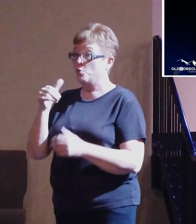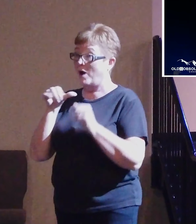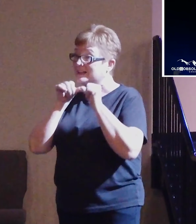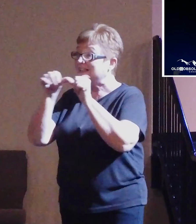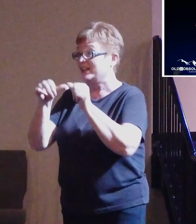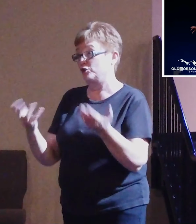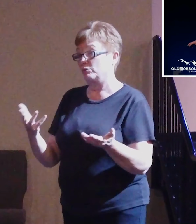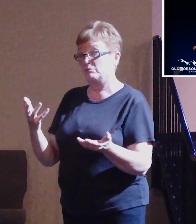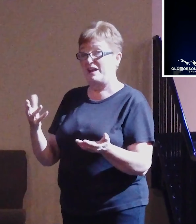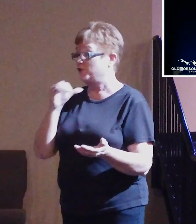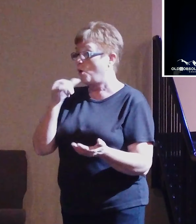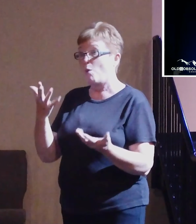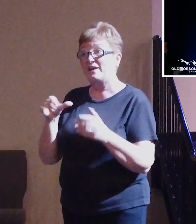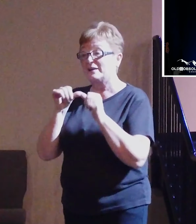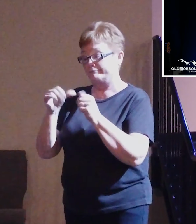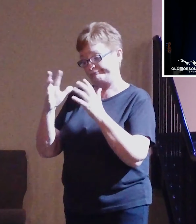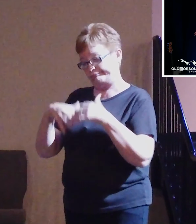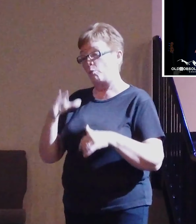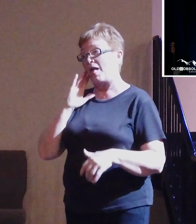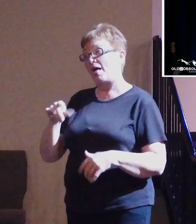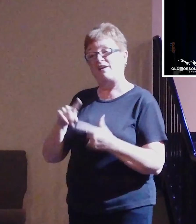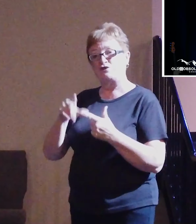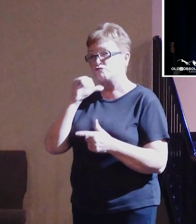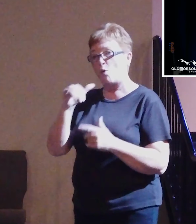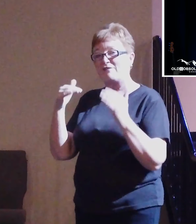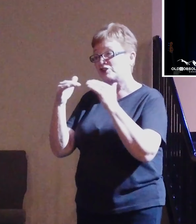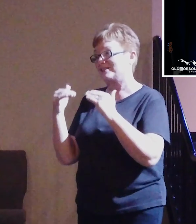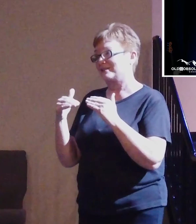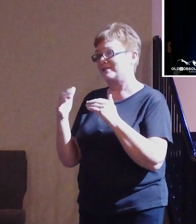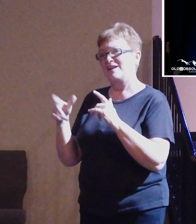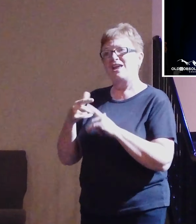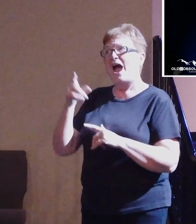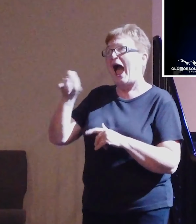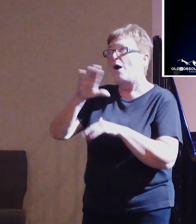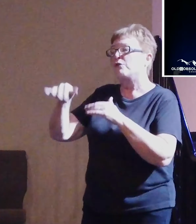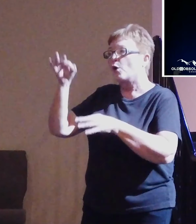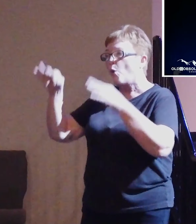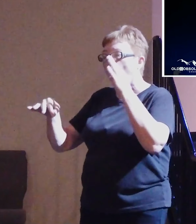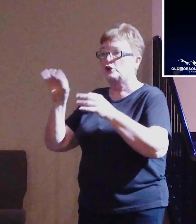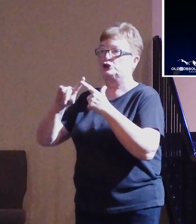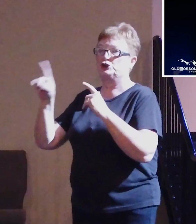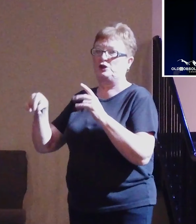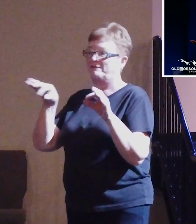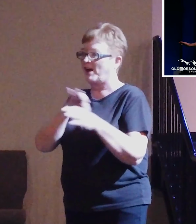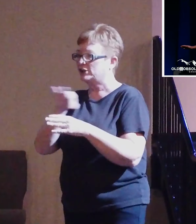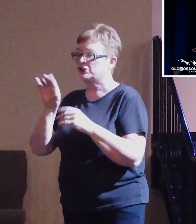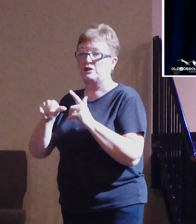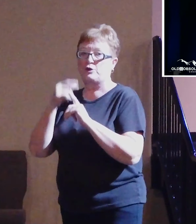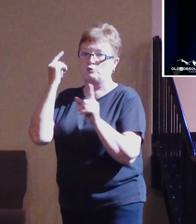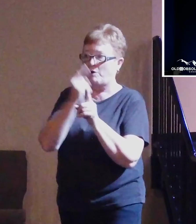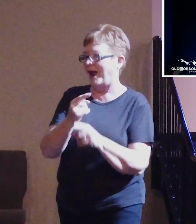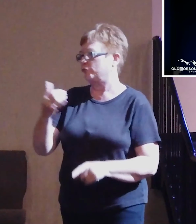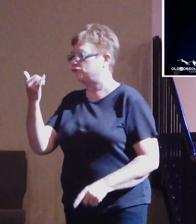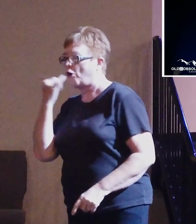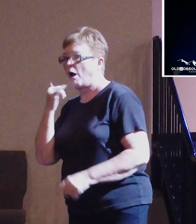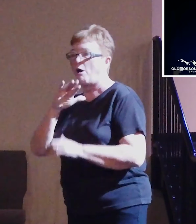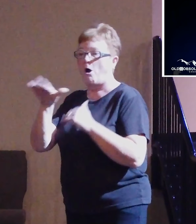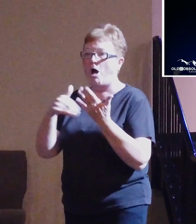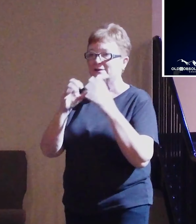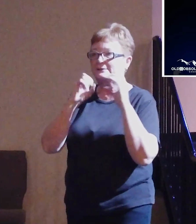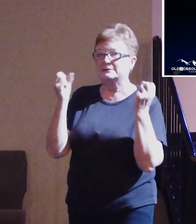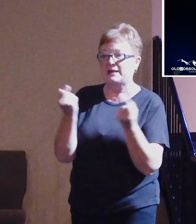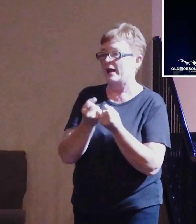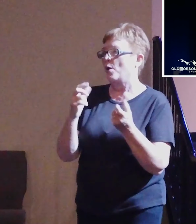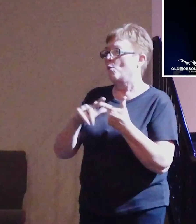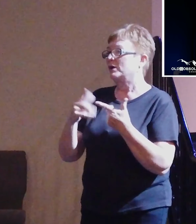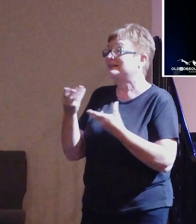understand what justice is, how courts should function, right and wrong, the foundation of all of society. We'll